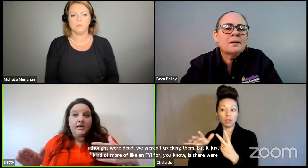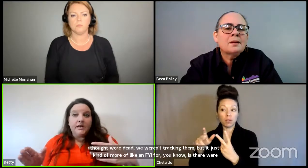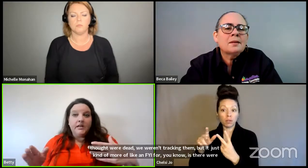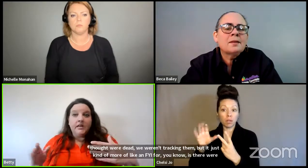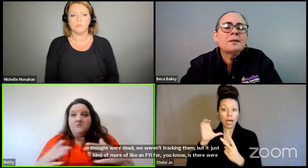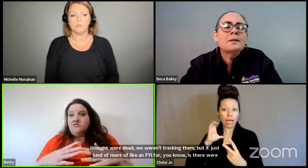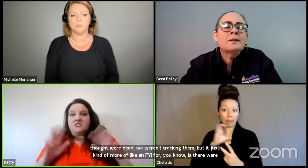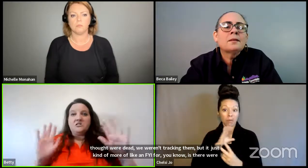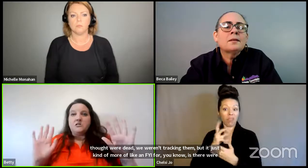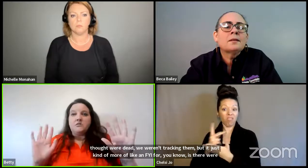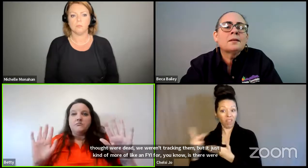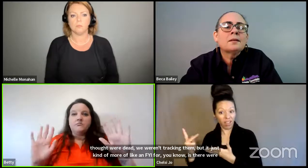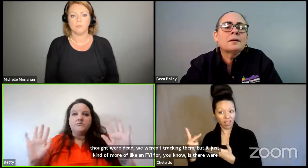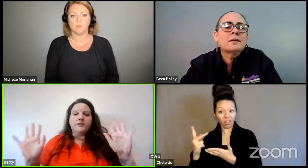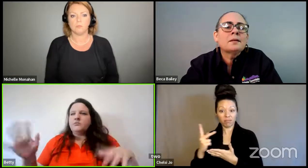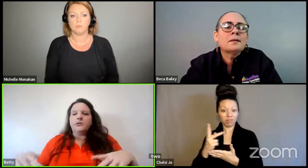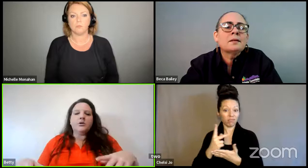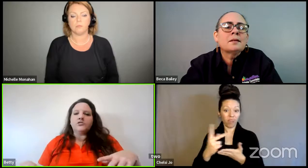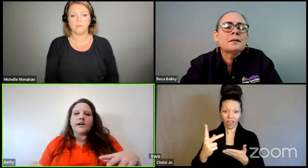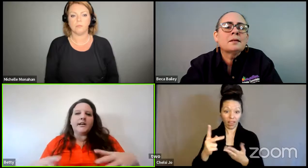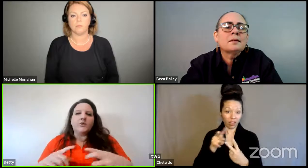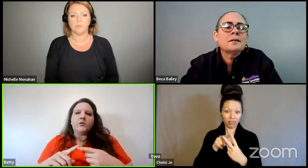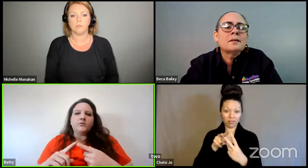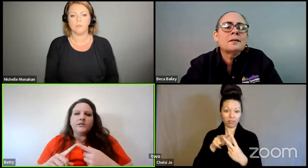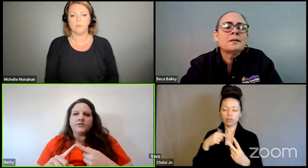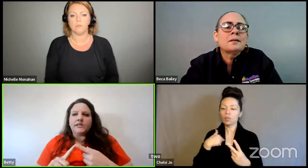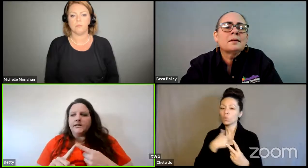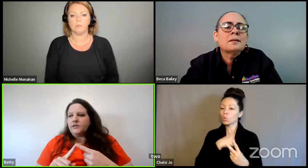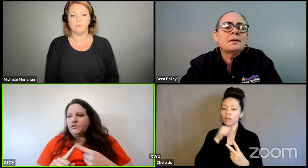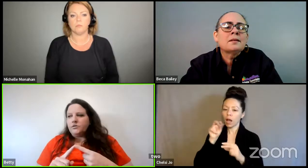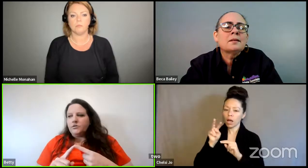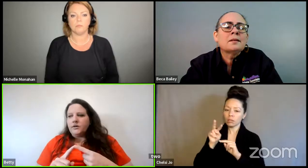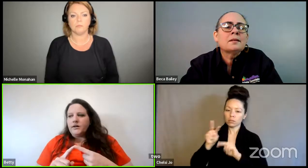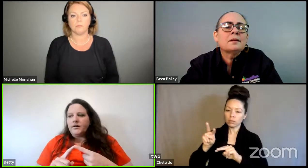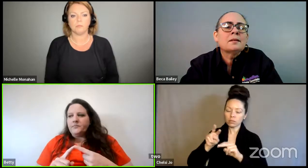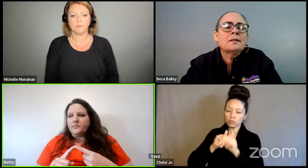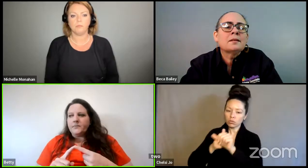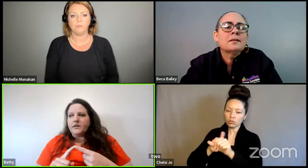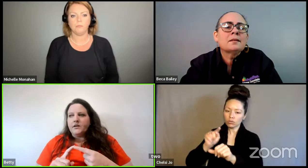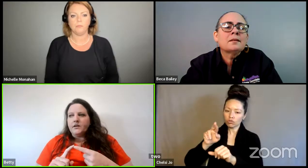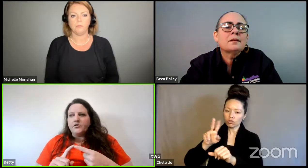committee. Just bills we weren't tracking. One was related to